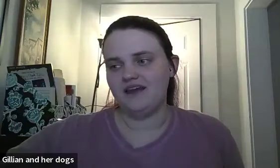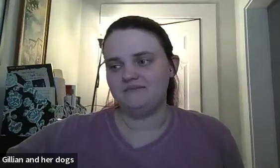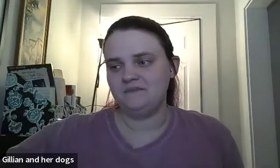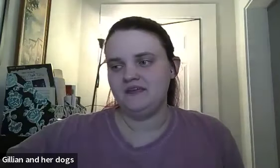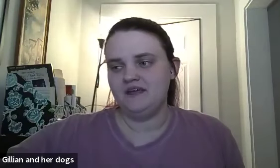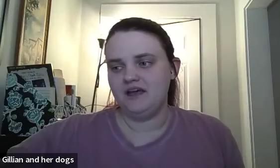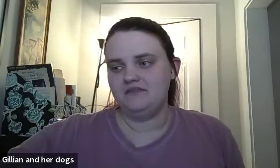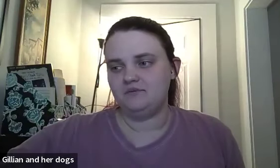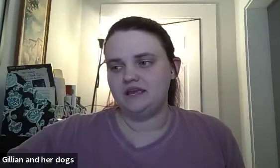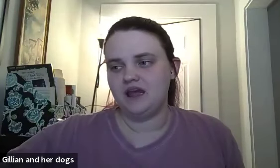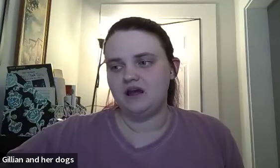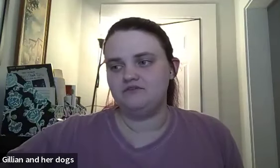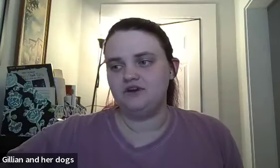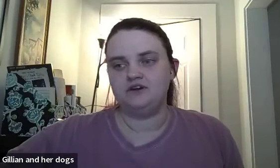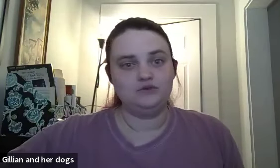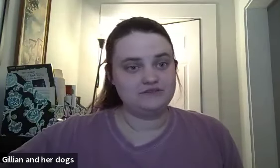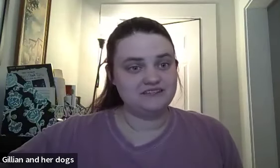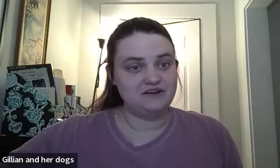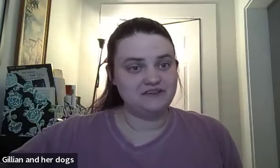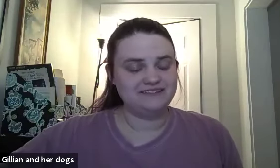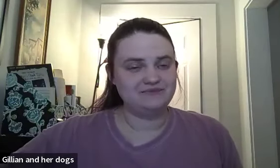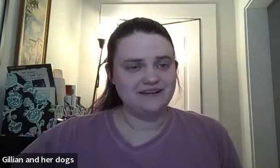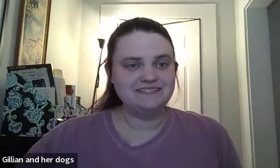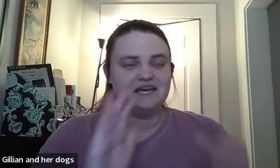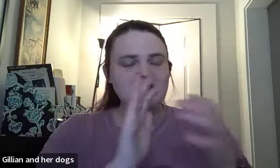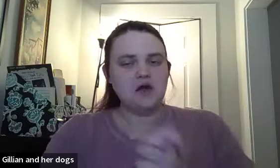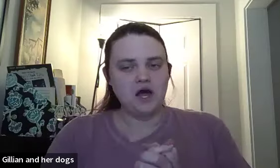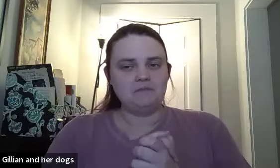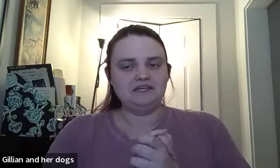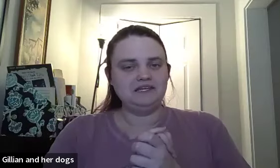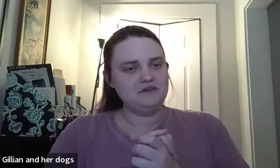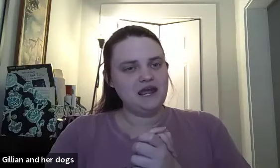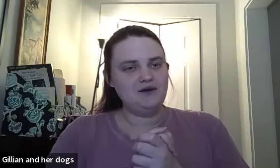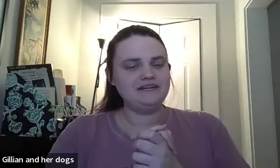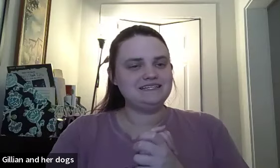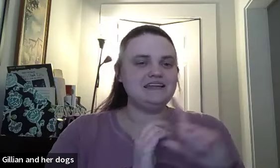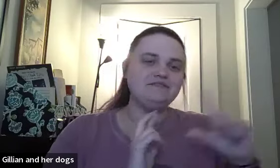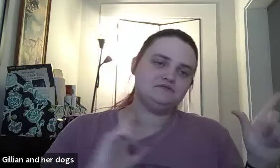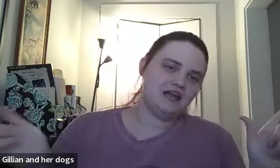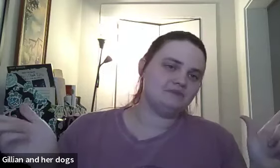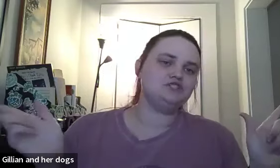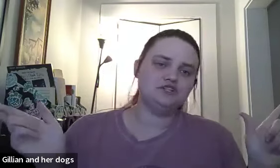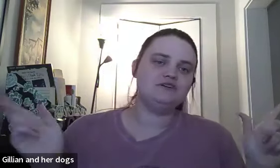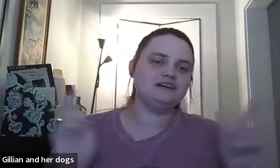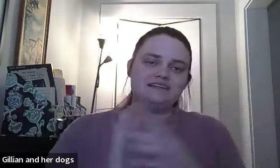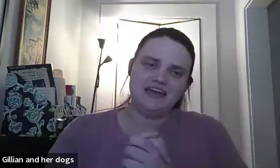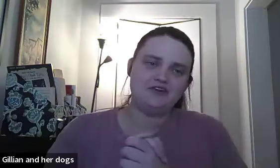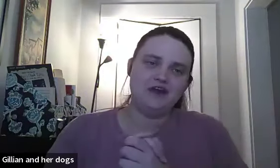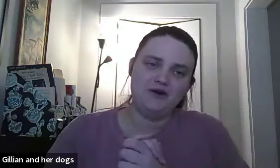Okay. And then we have north, south, east, and west. Given how we did left and right, I'm sure you guys can gather how